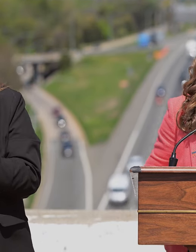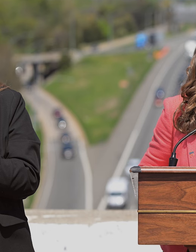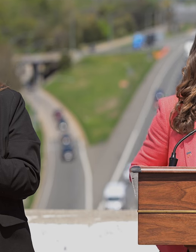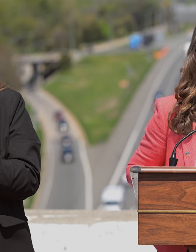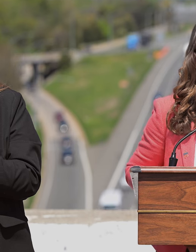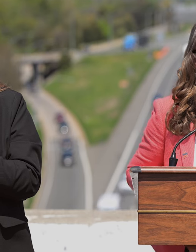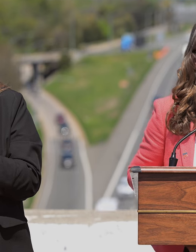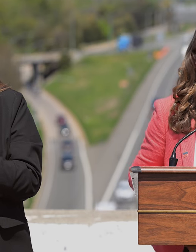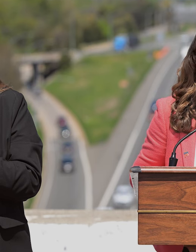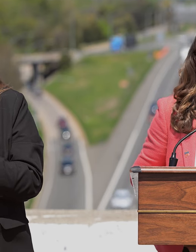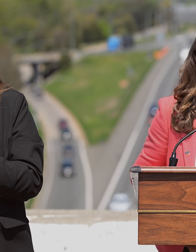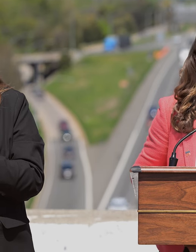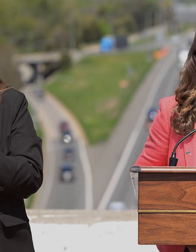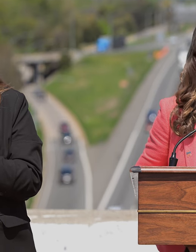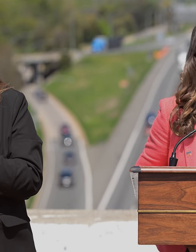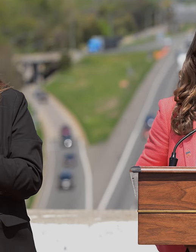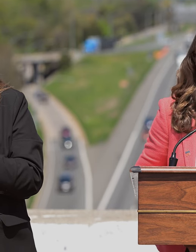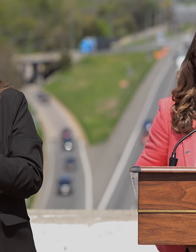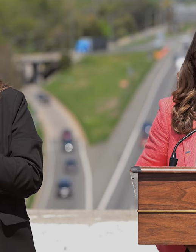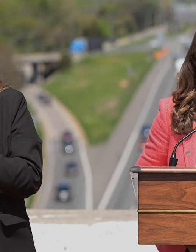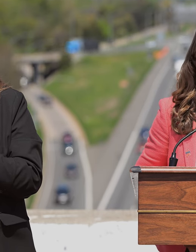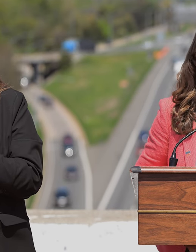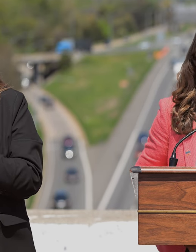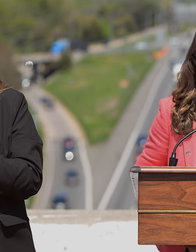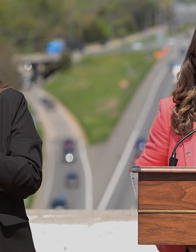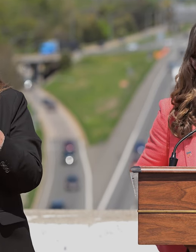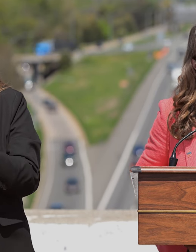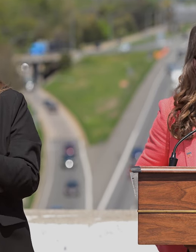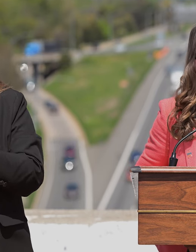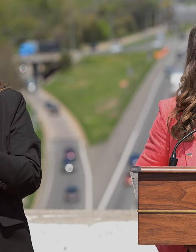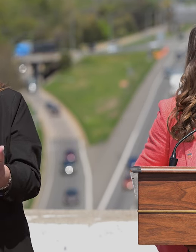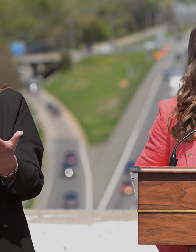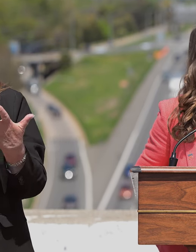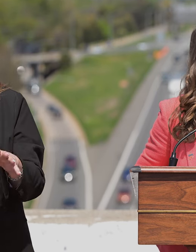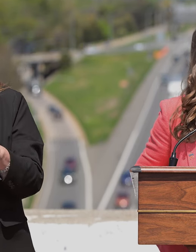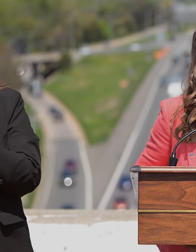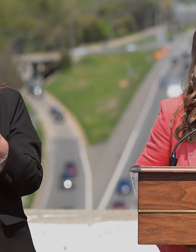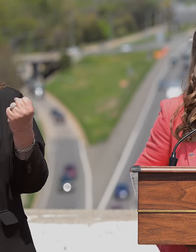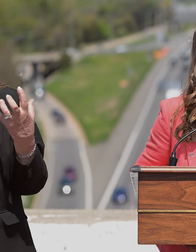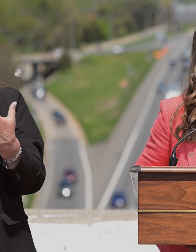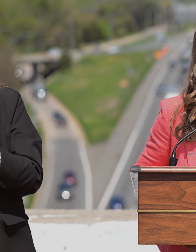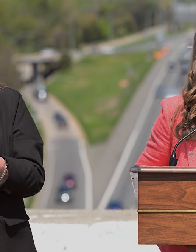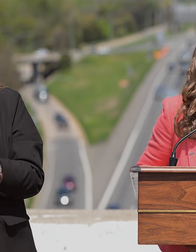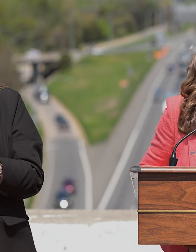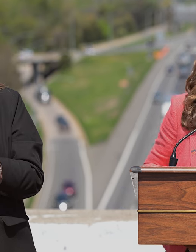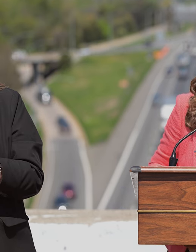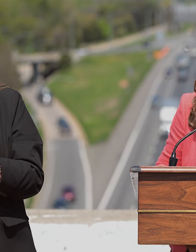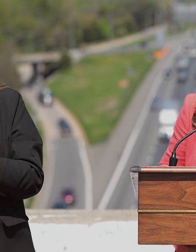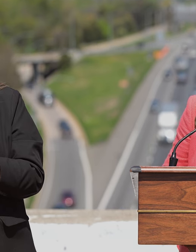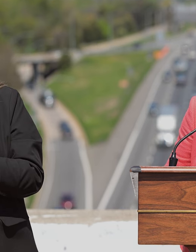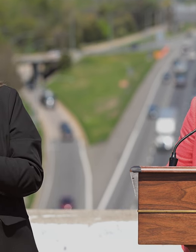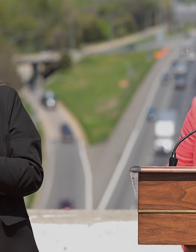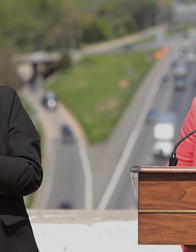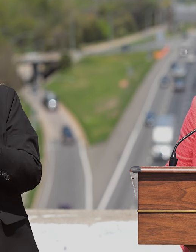those 106 days, 138 people have died in motor vehicle crashes.